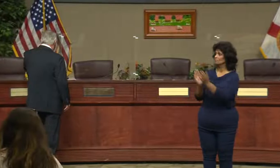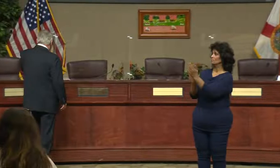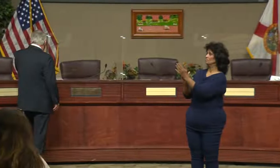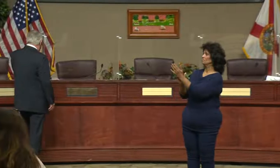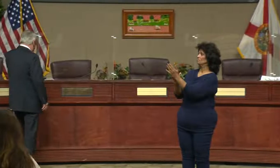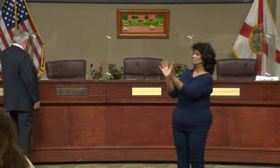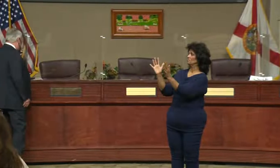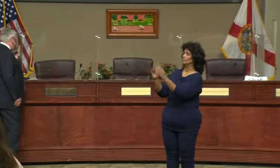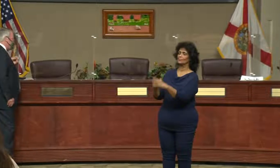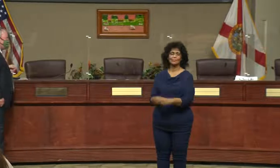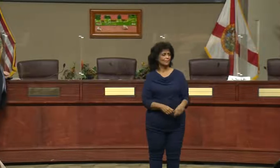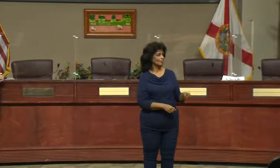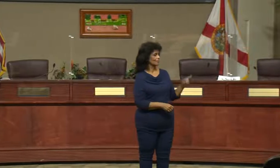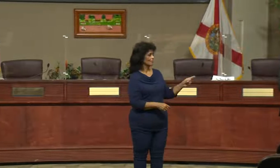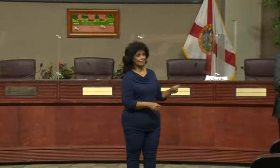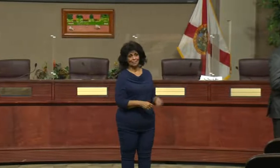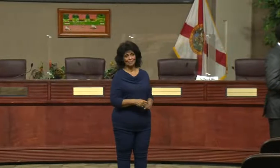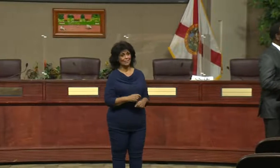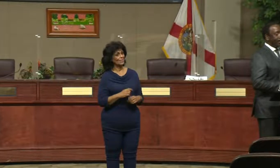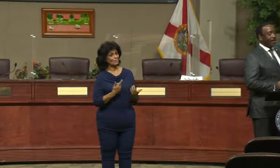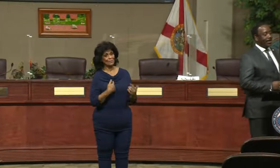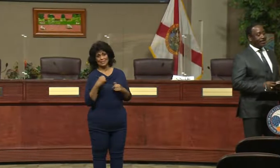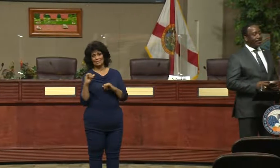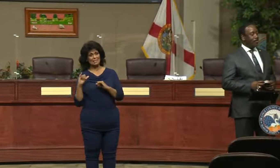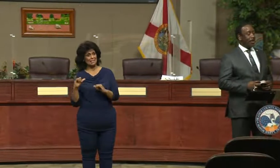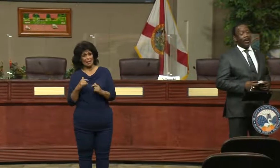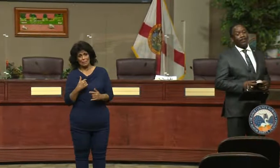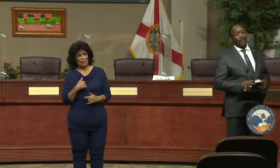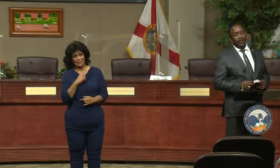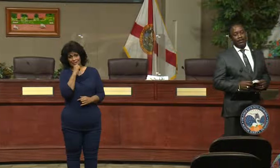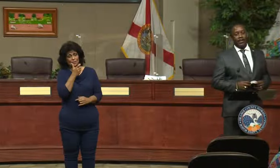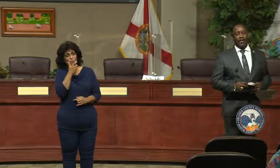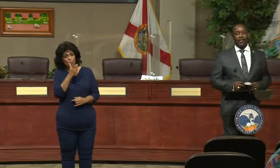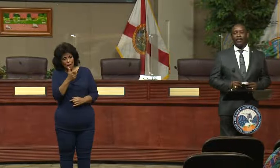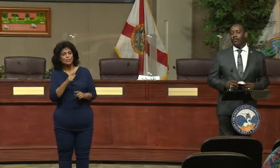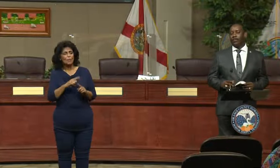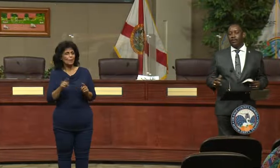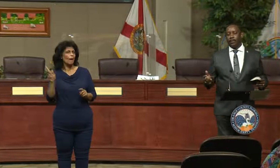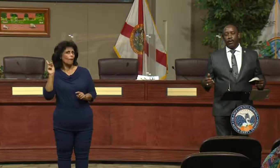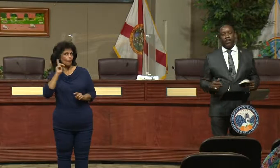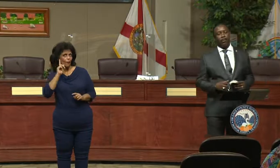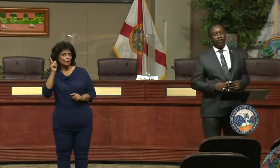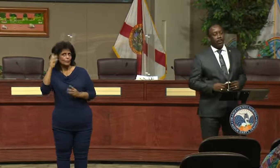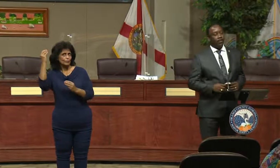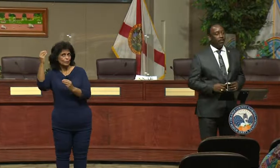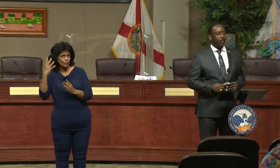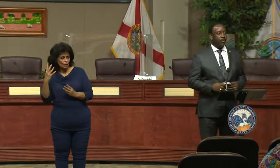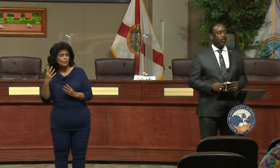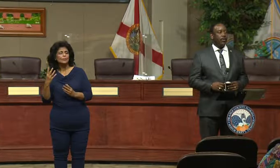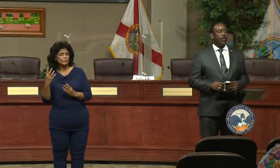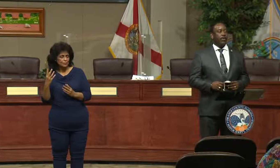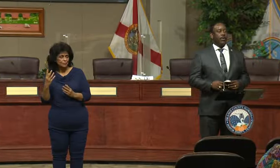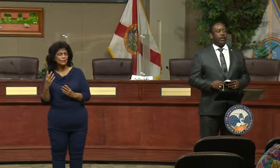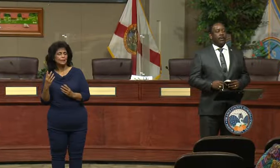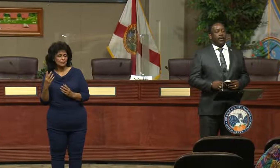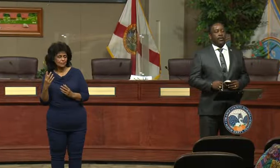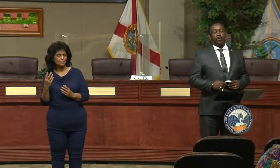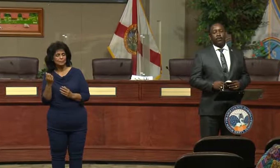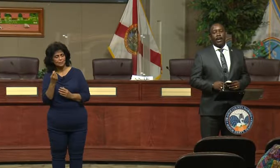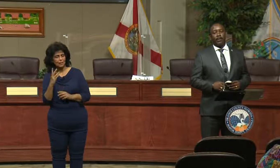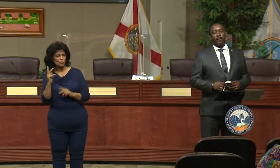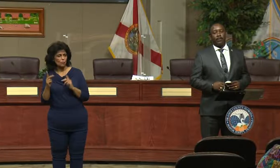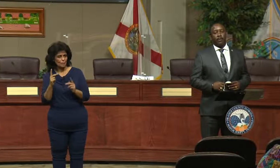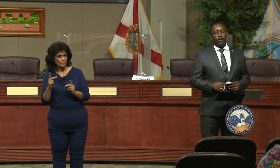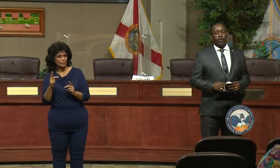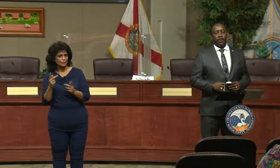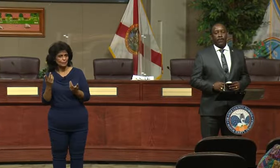I'm going to say I didn't watch it either, but I was told that there were a number of people who chose